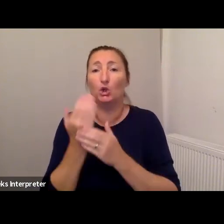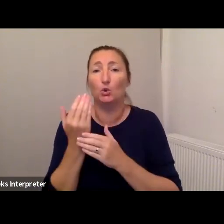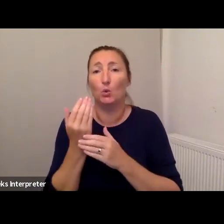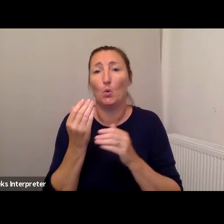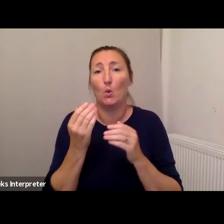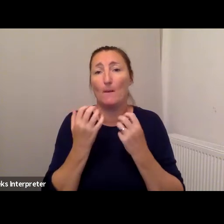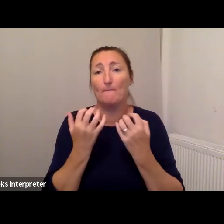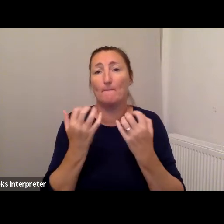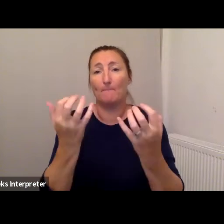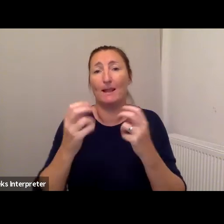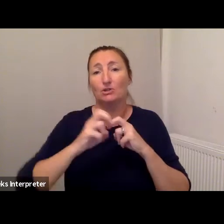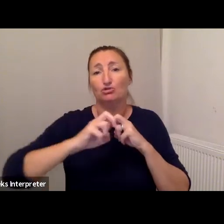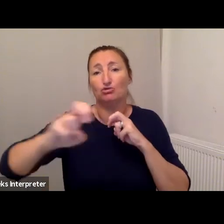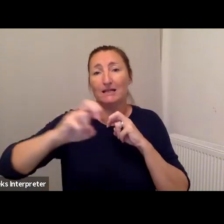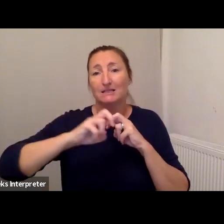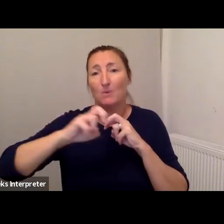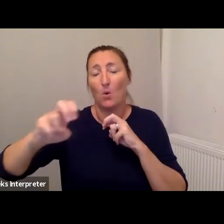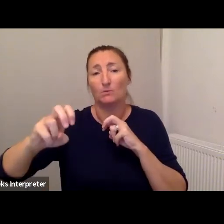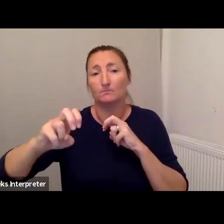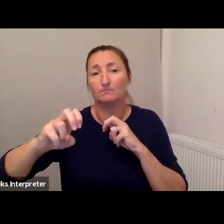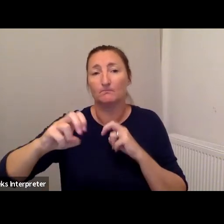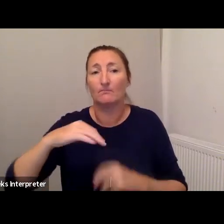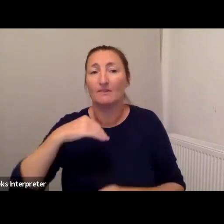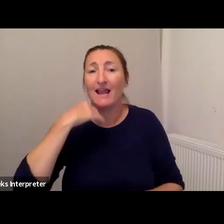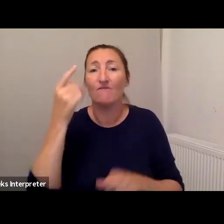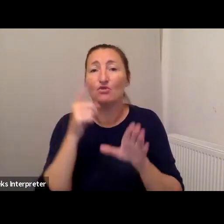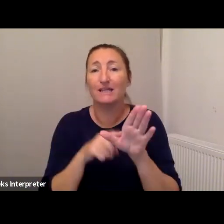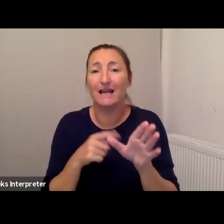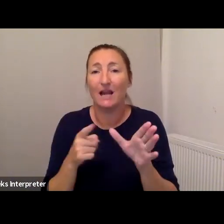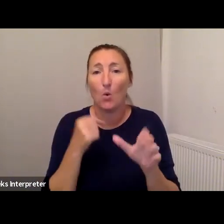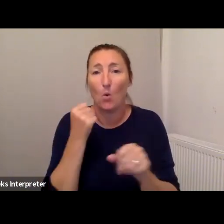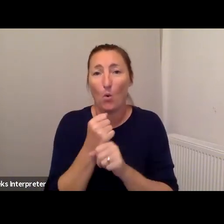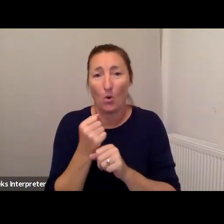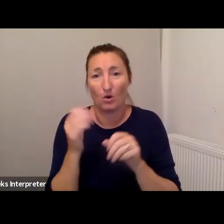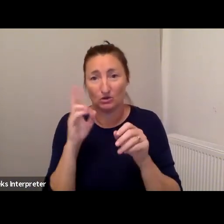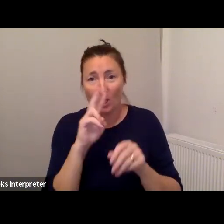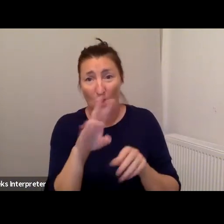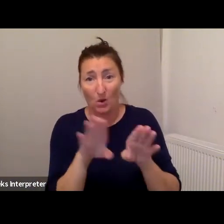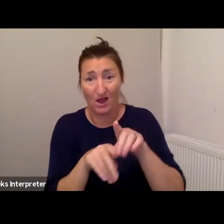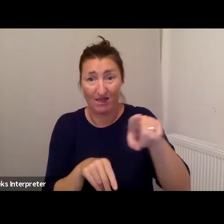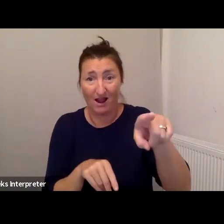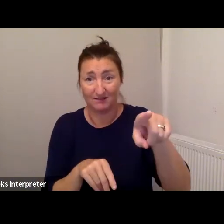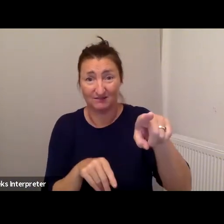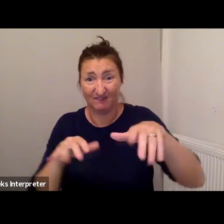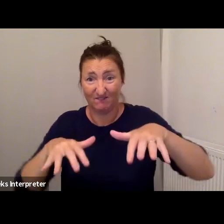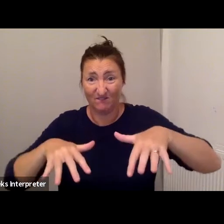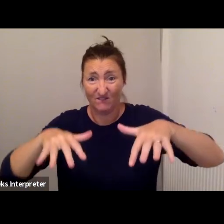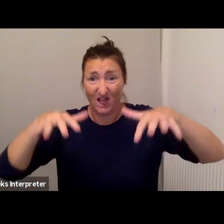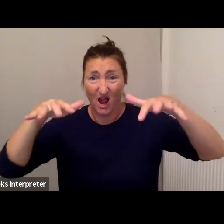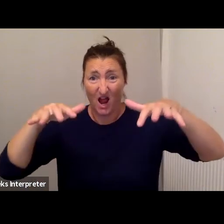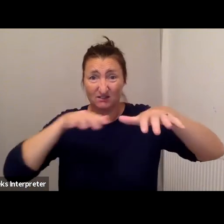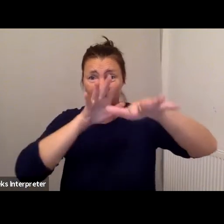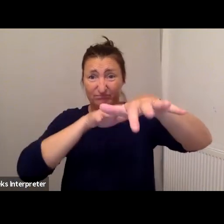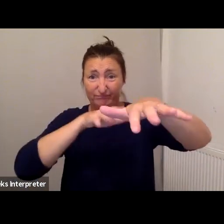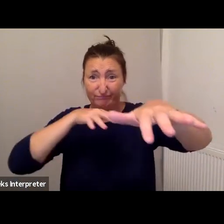on. And every August, it looks like just like this. Next slide.